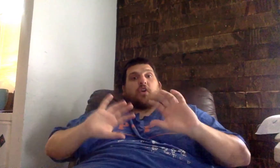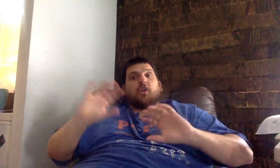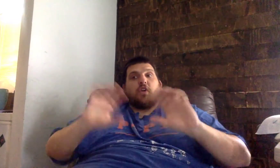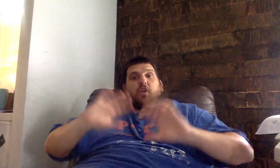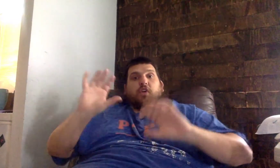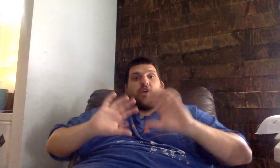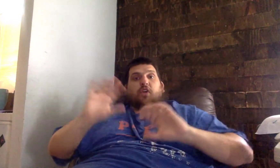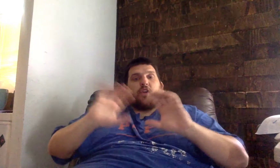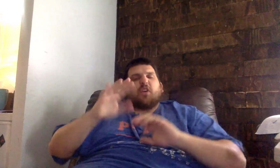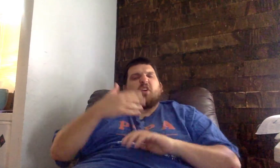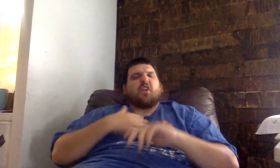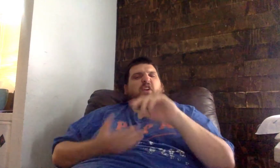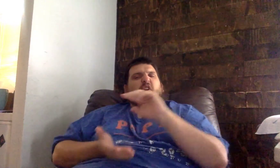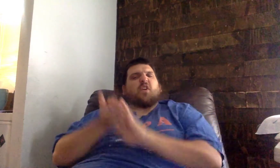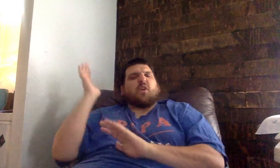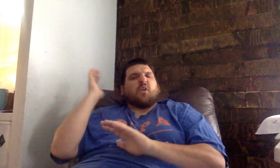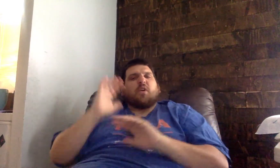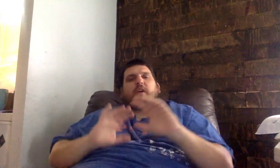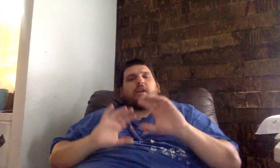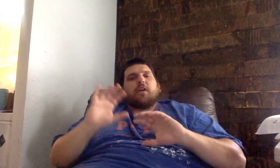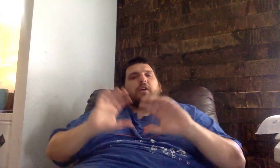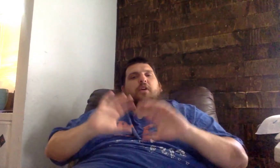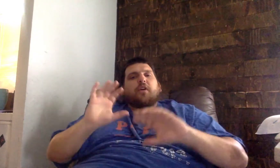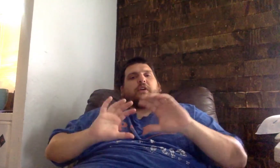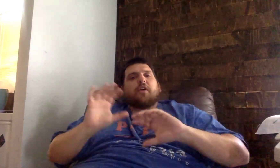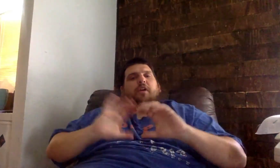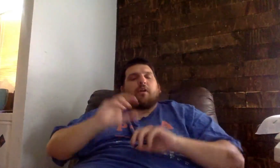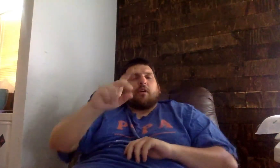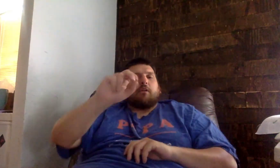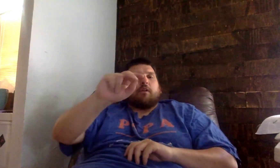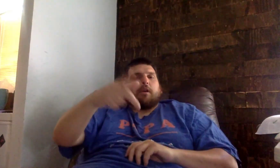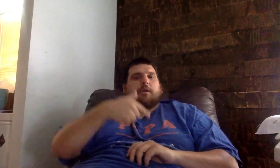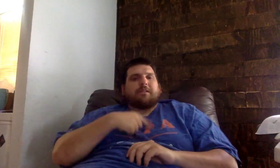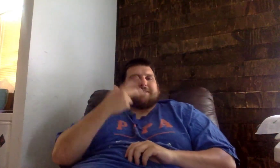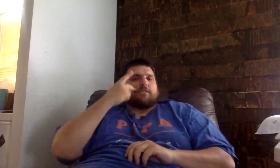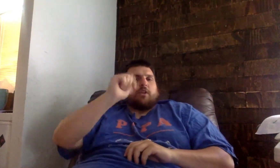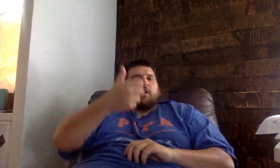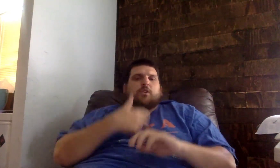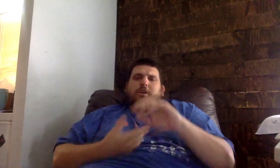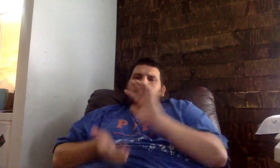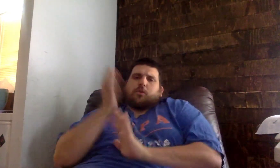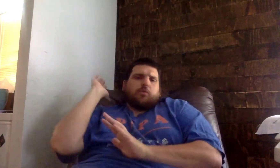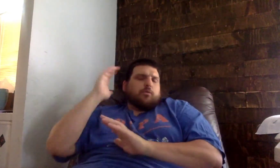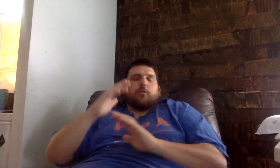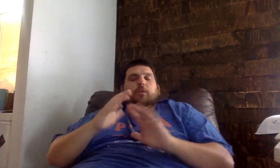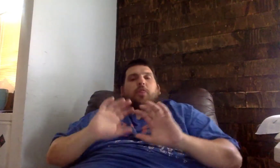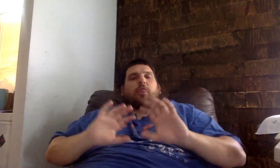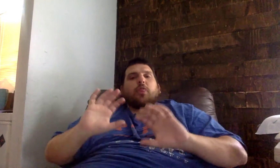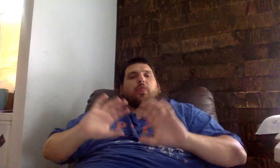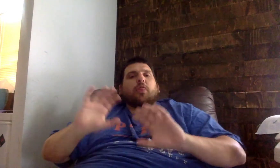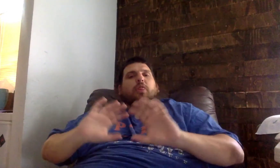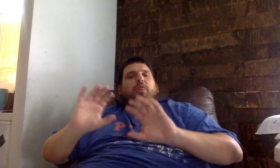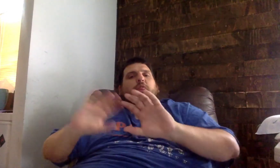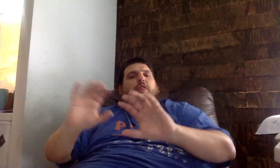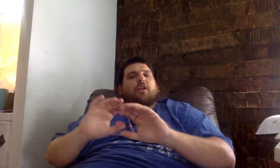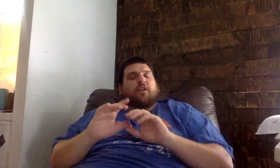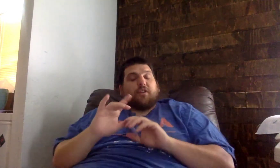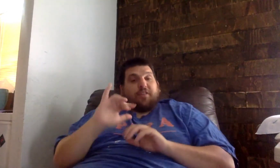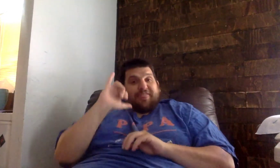Deaf typically chat and then they say they're going to go, I'll see you later, but they actually don't leave.